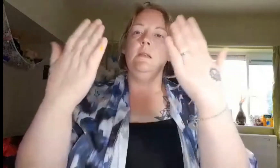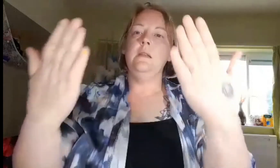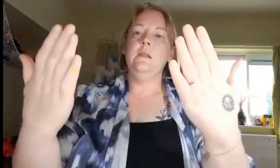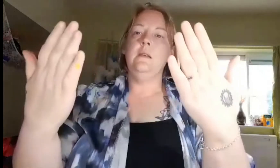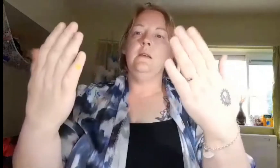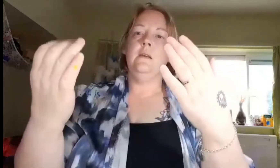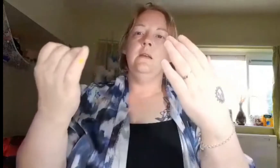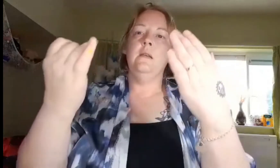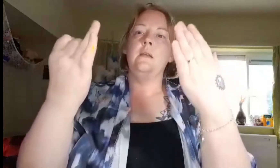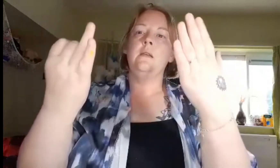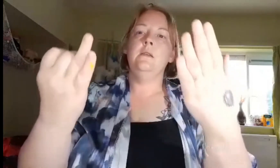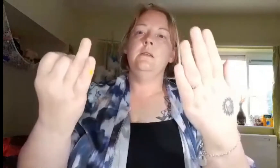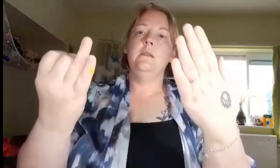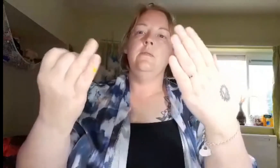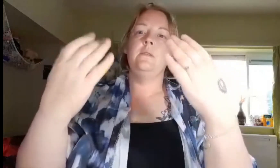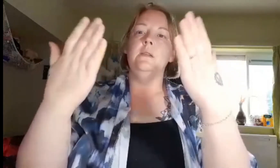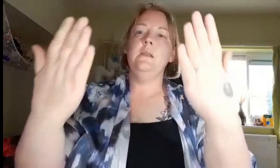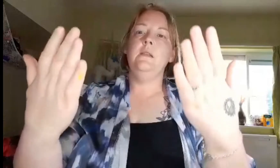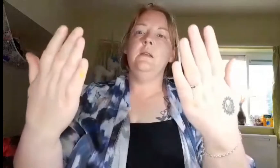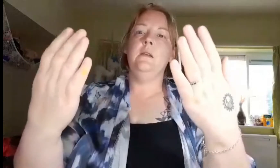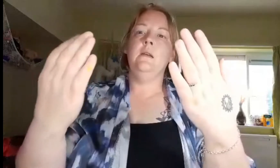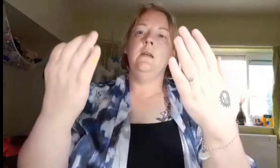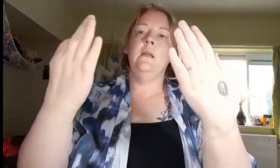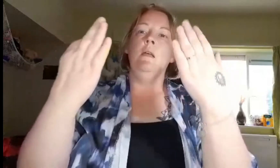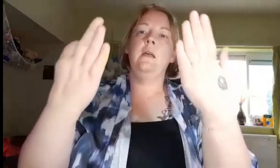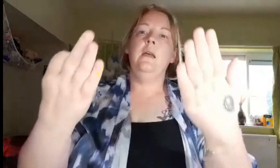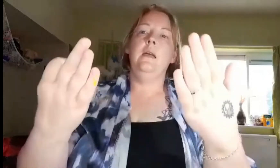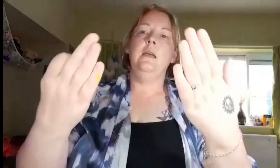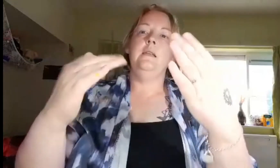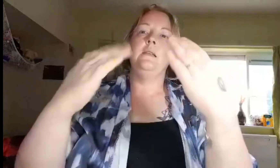16, 17, 18,